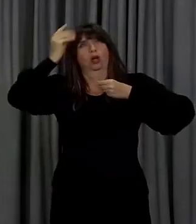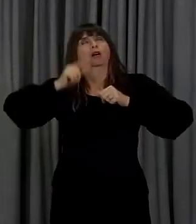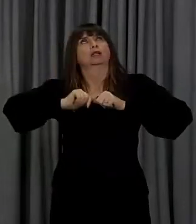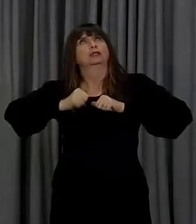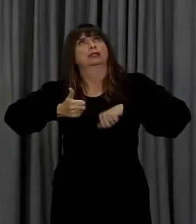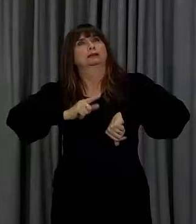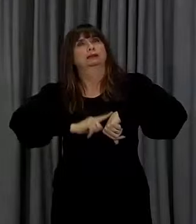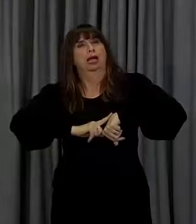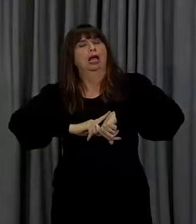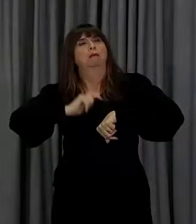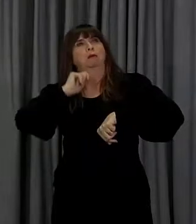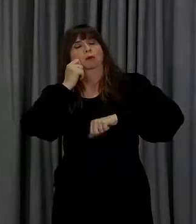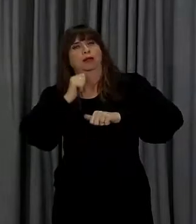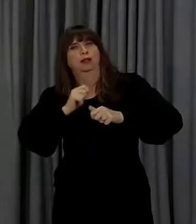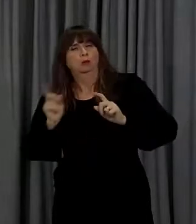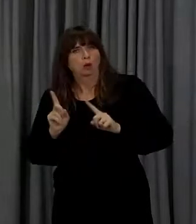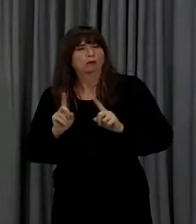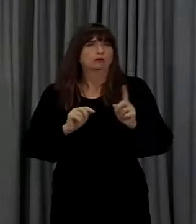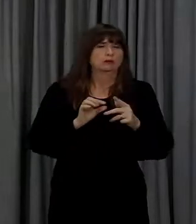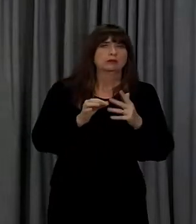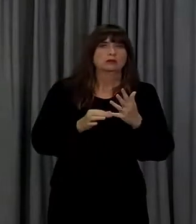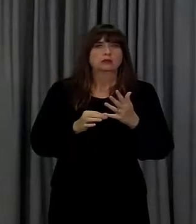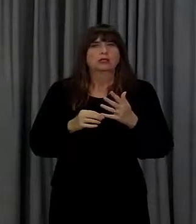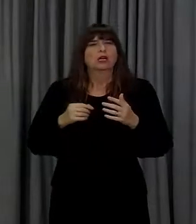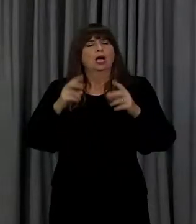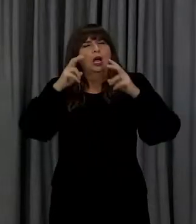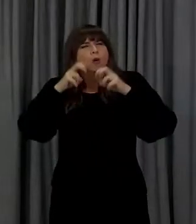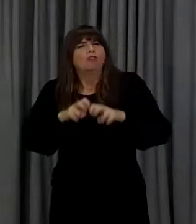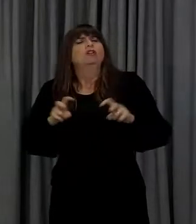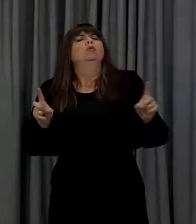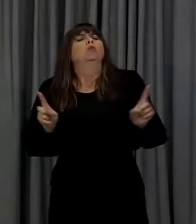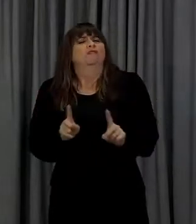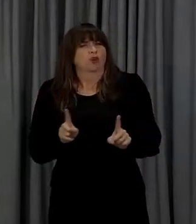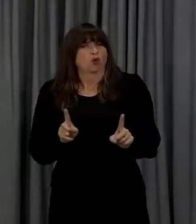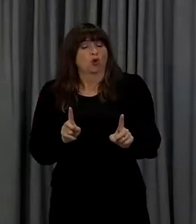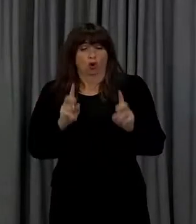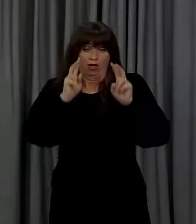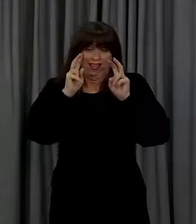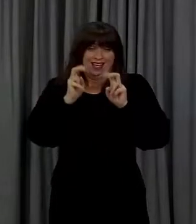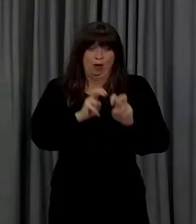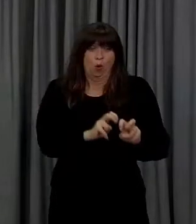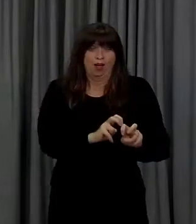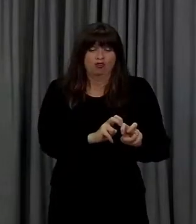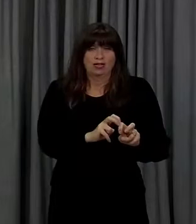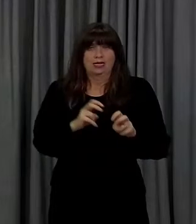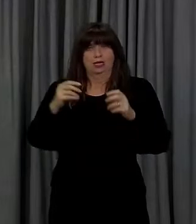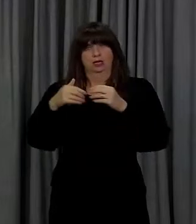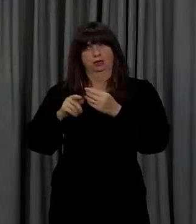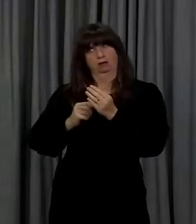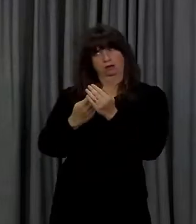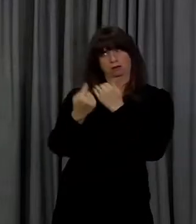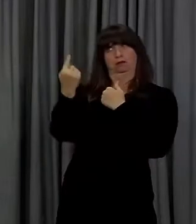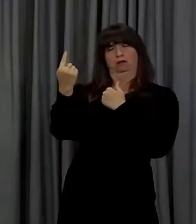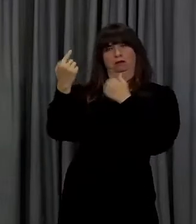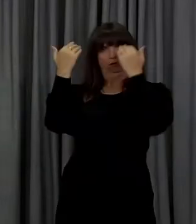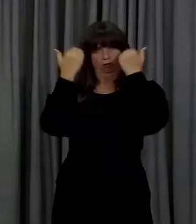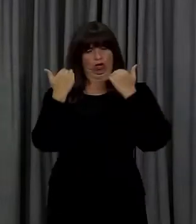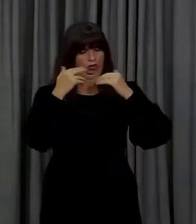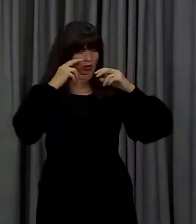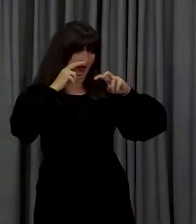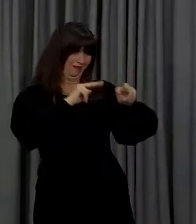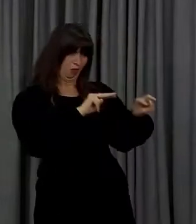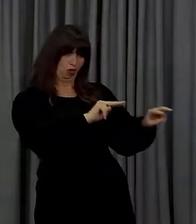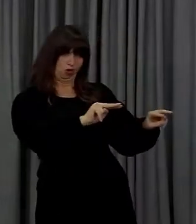an eye on what is the purpose of this exercise. And the purpose of this exercise is to get answers for those people